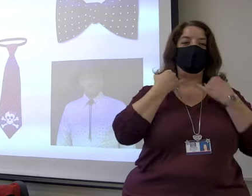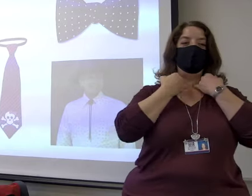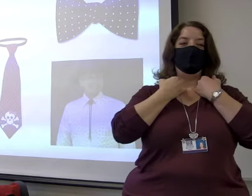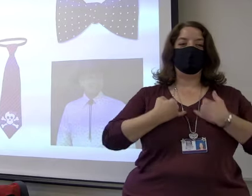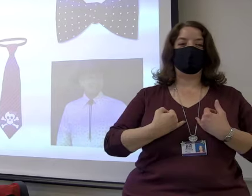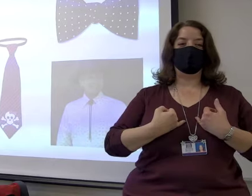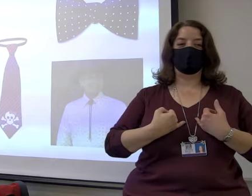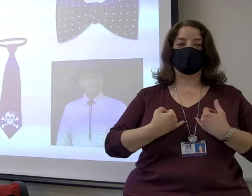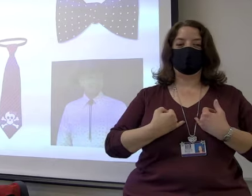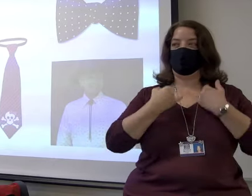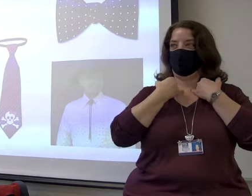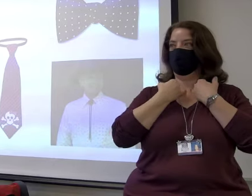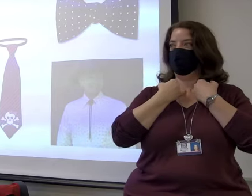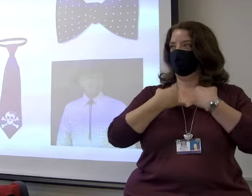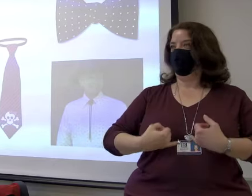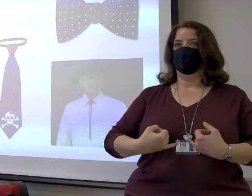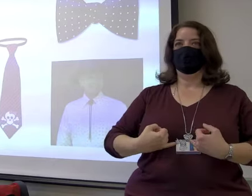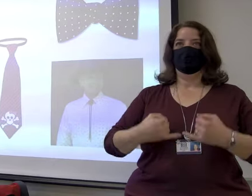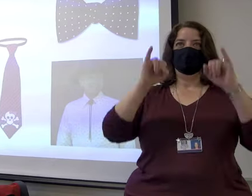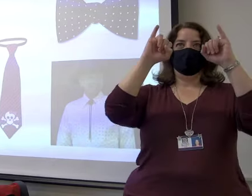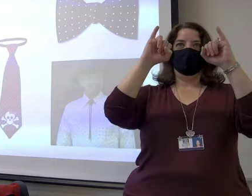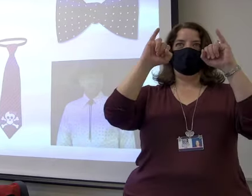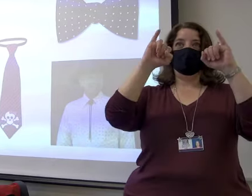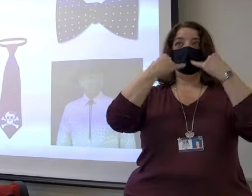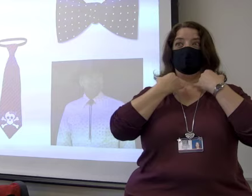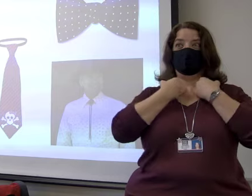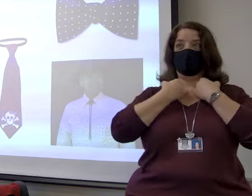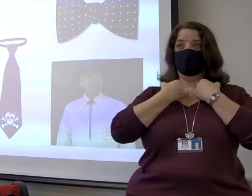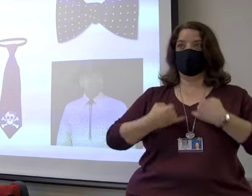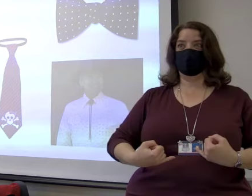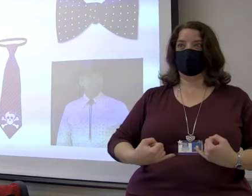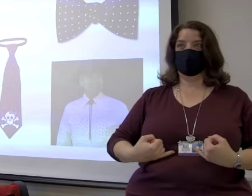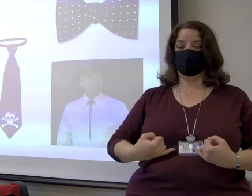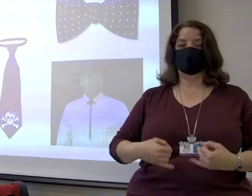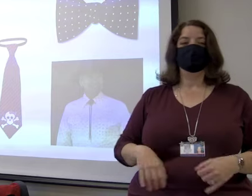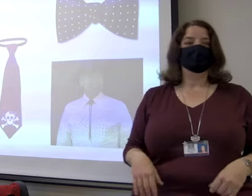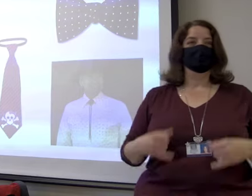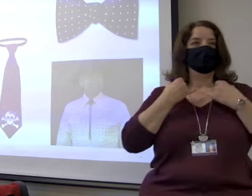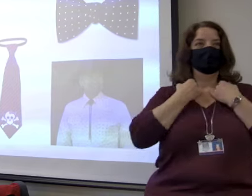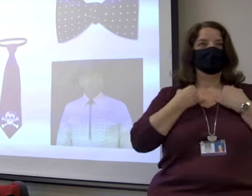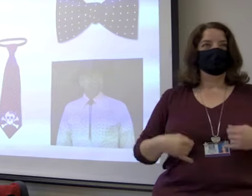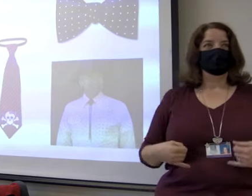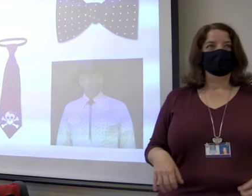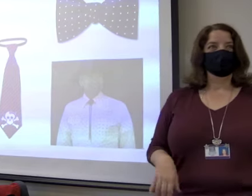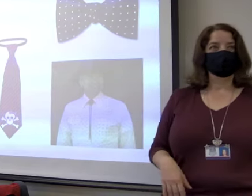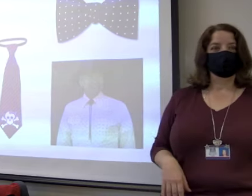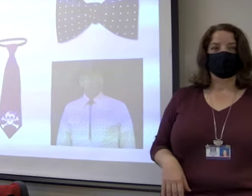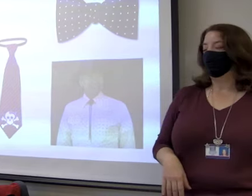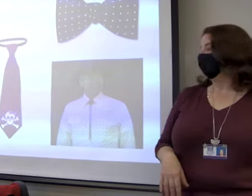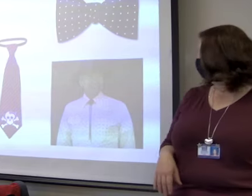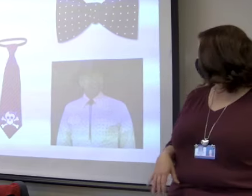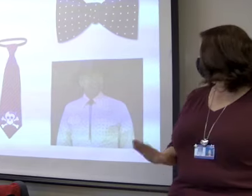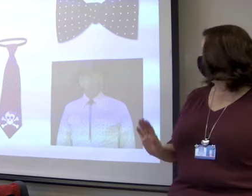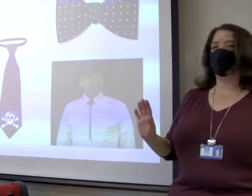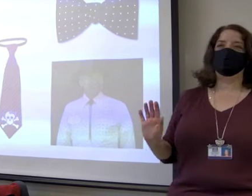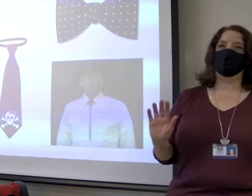or a string tie. So it's just little strings. I've never seen that in my entire life. It's kind of old